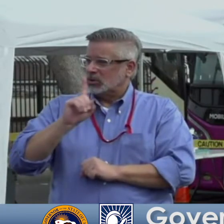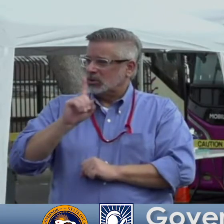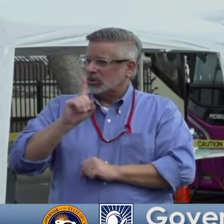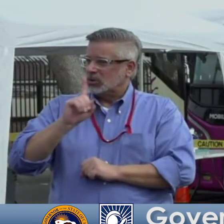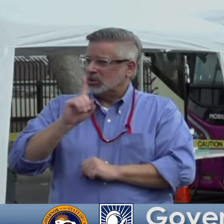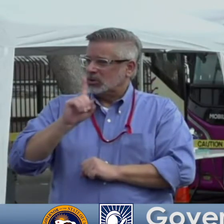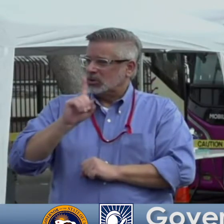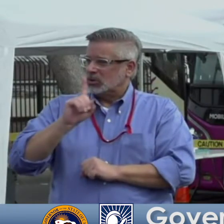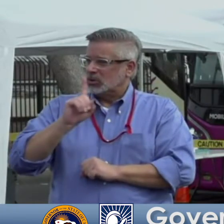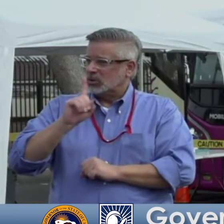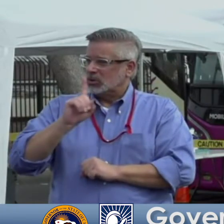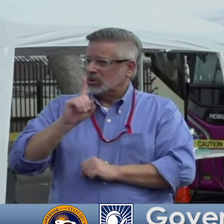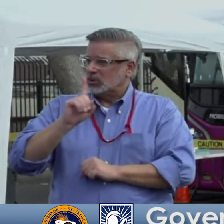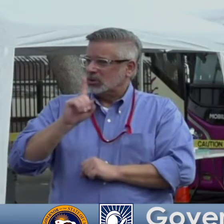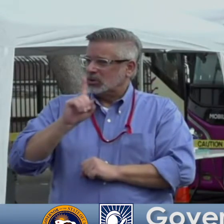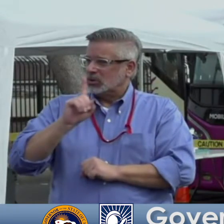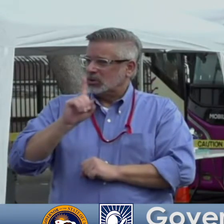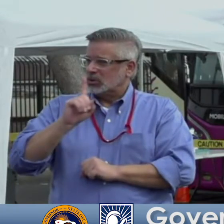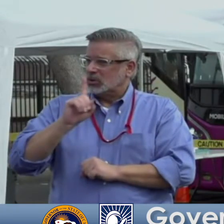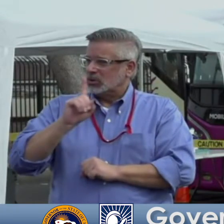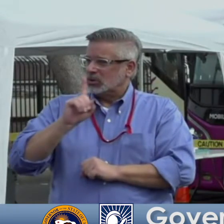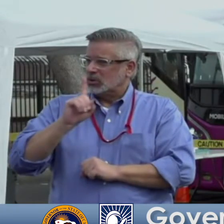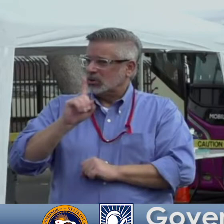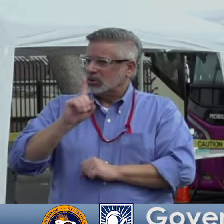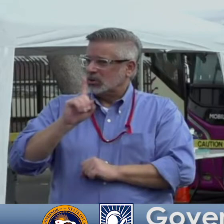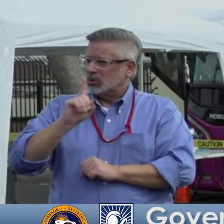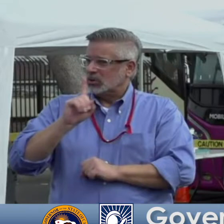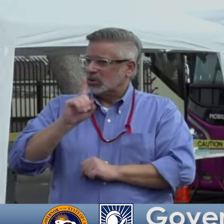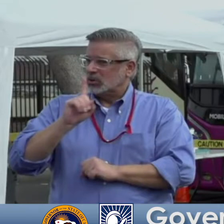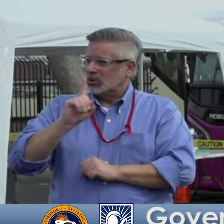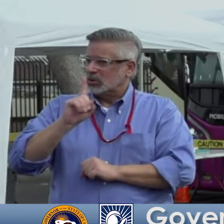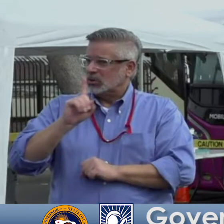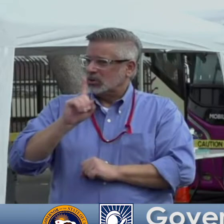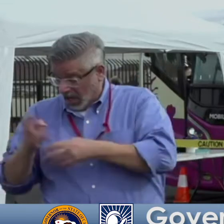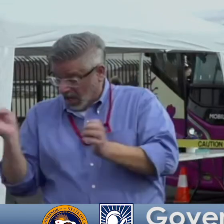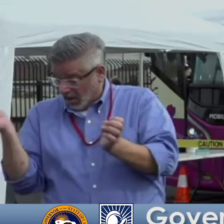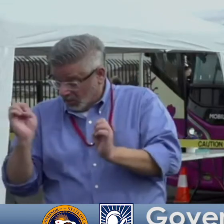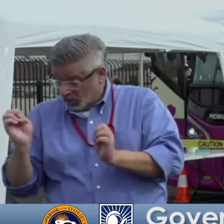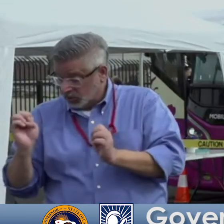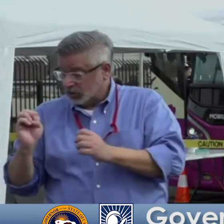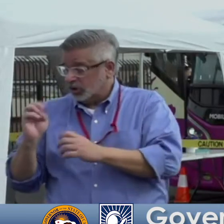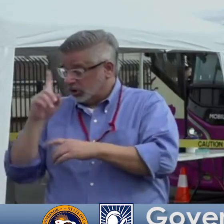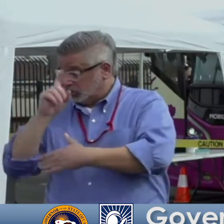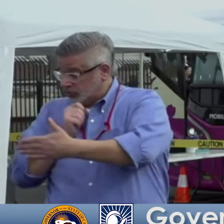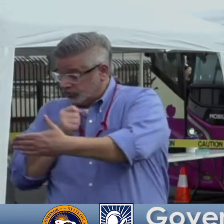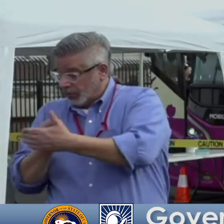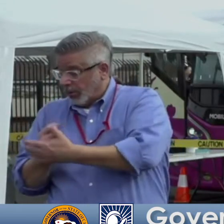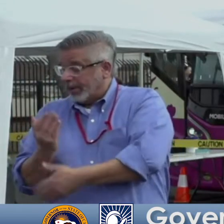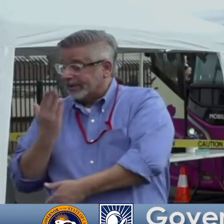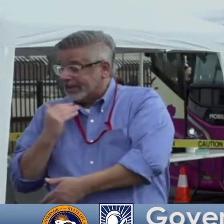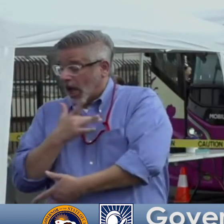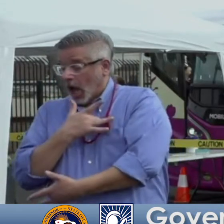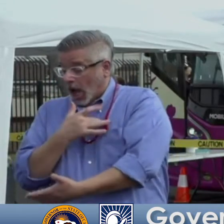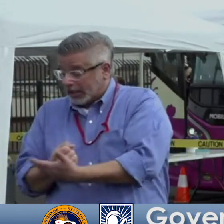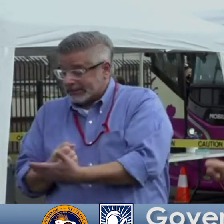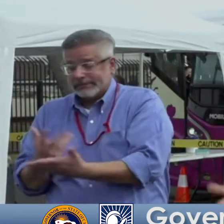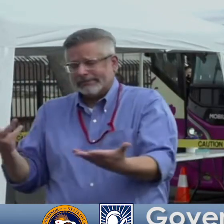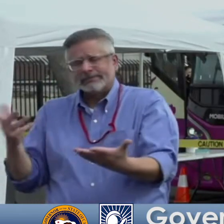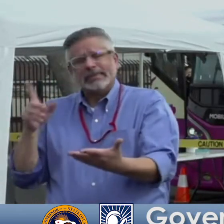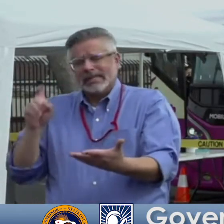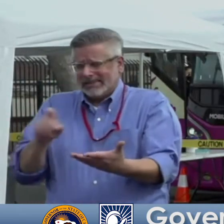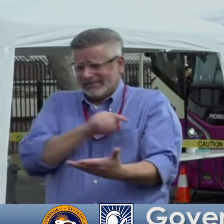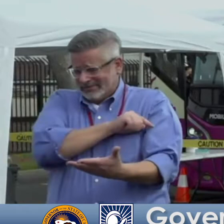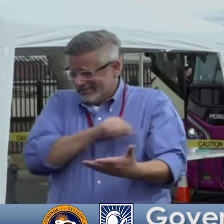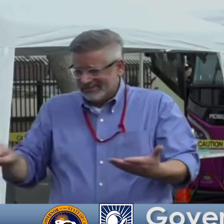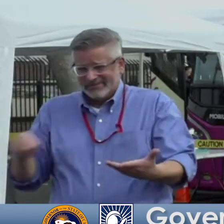people sick with COVID, for people in car accidents who need acute care, for people with strokes or diabetes or heart attacks. We need to do